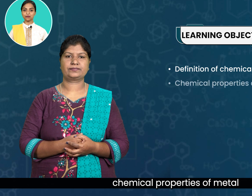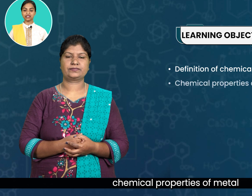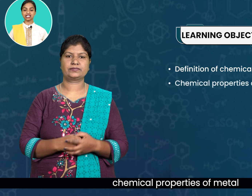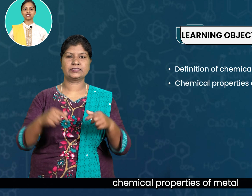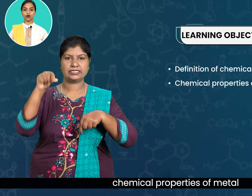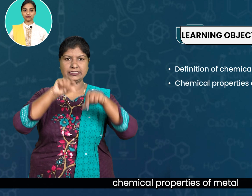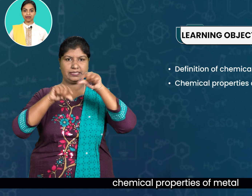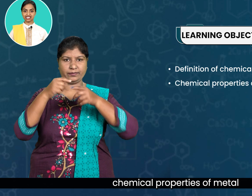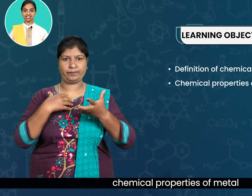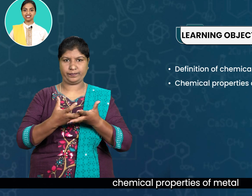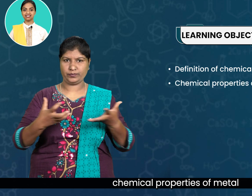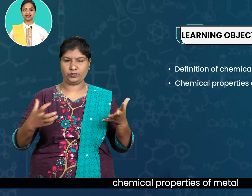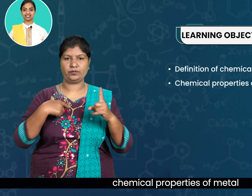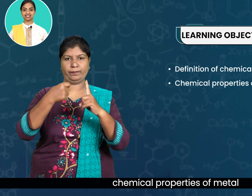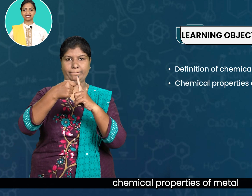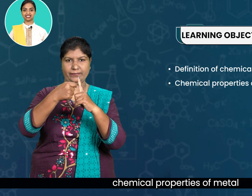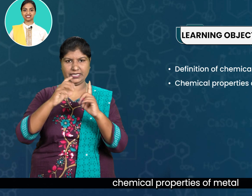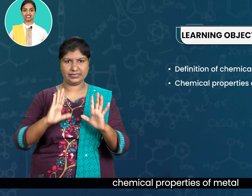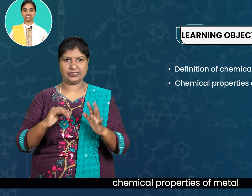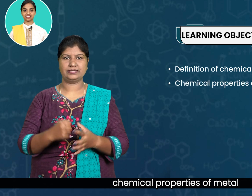chemical properties of metal,